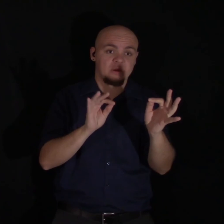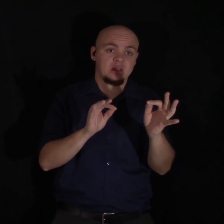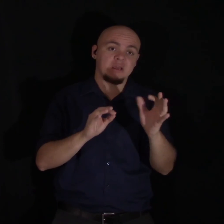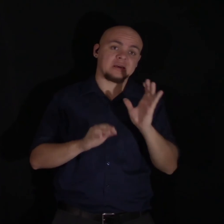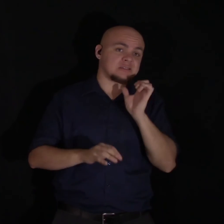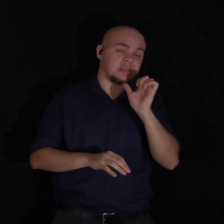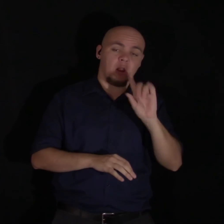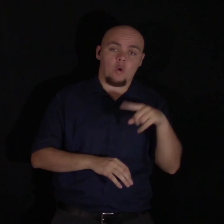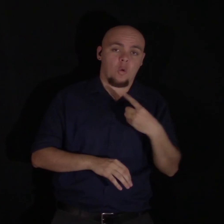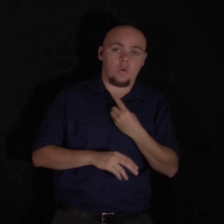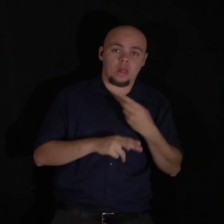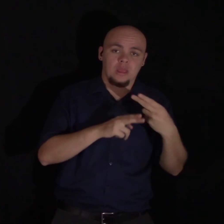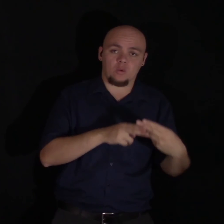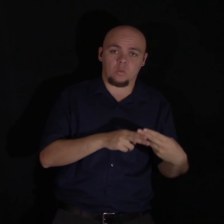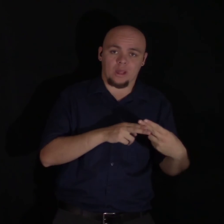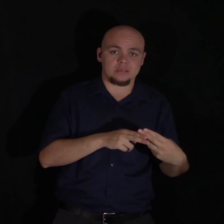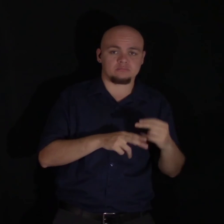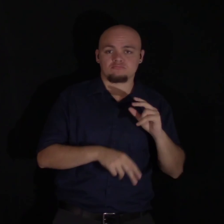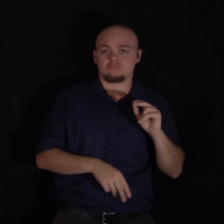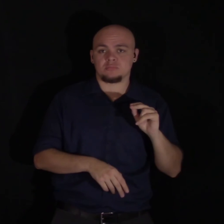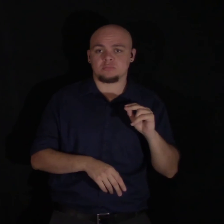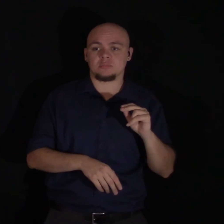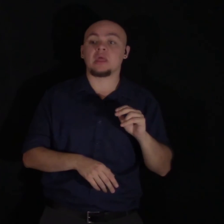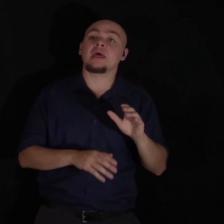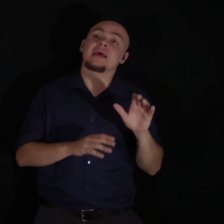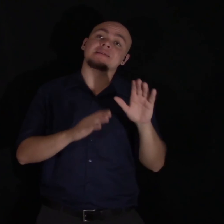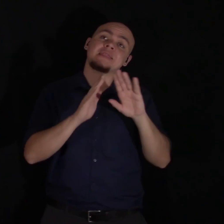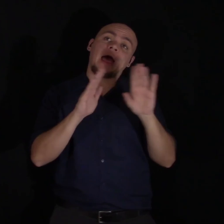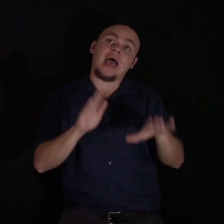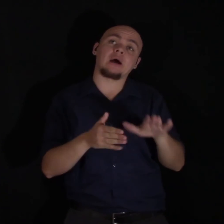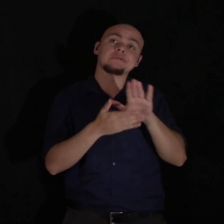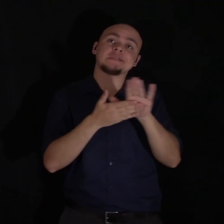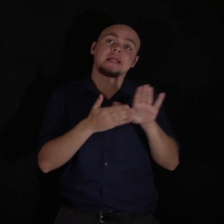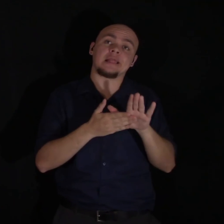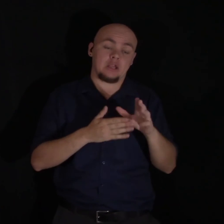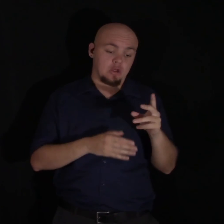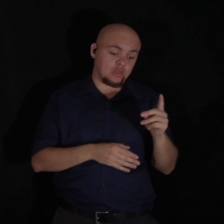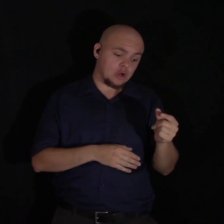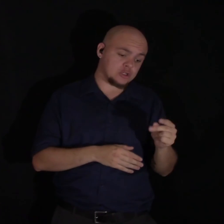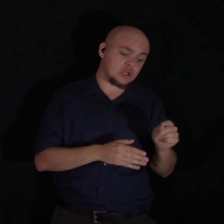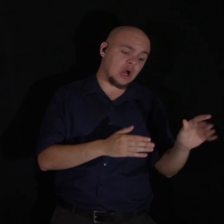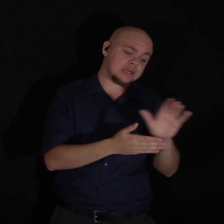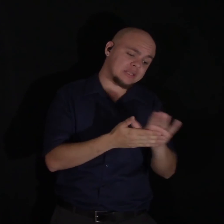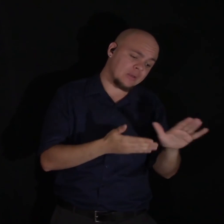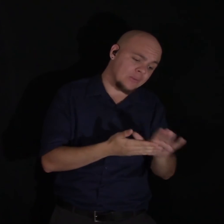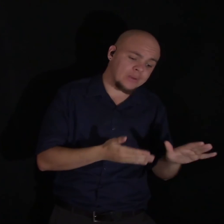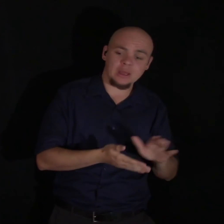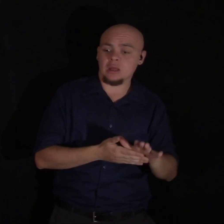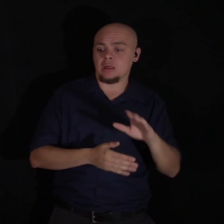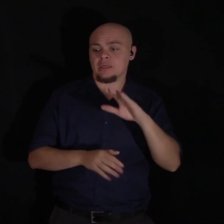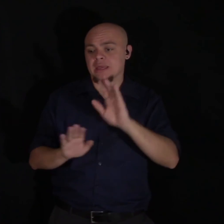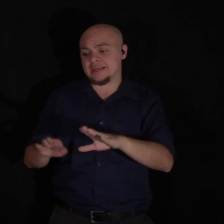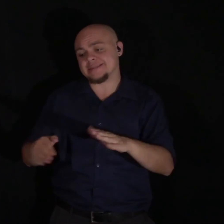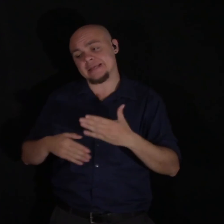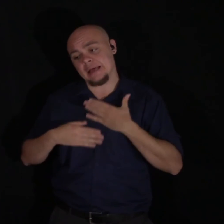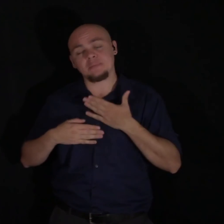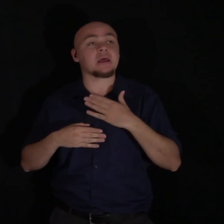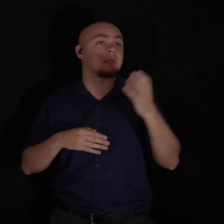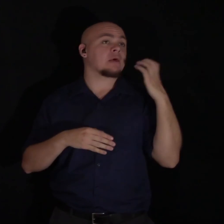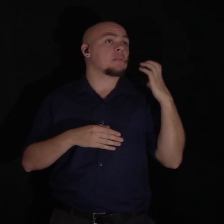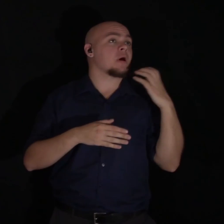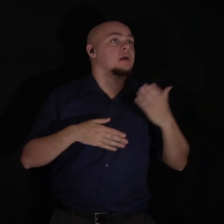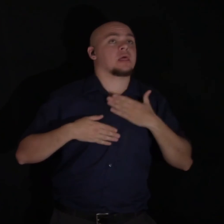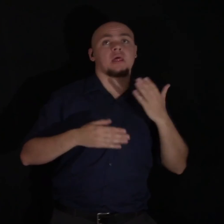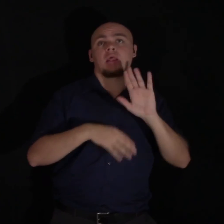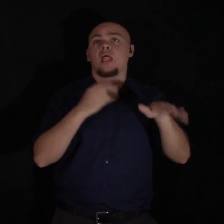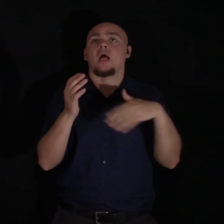weight. It's also about keeping the house clean and the dogs groomed and the kids healthy and the bosses happy and all the balls